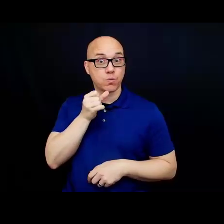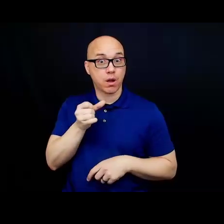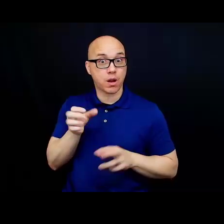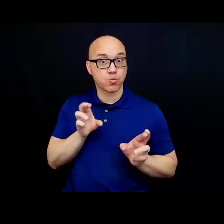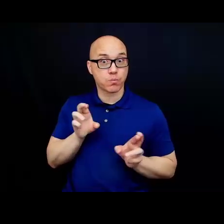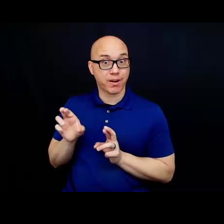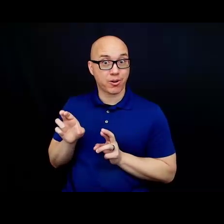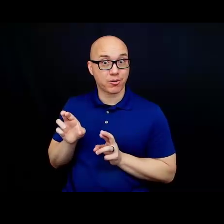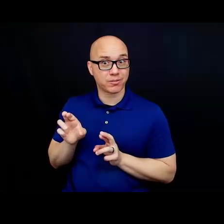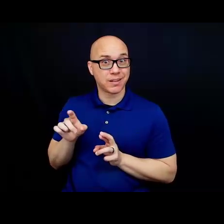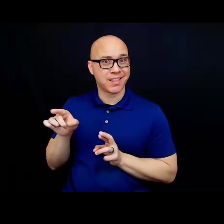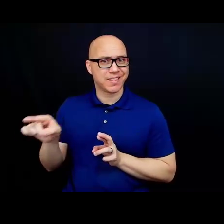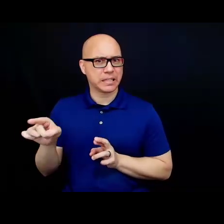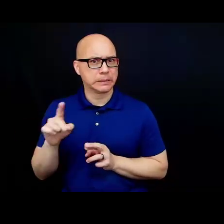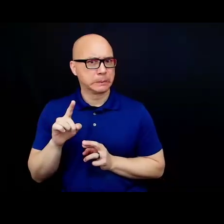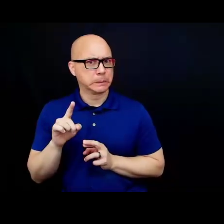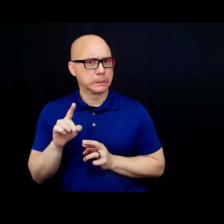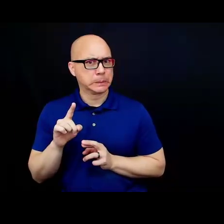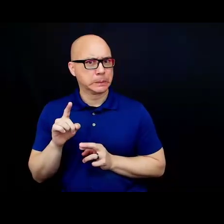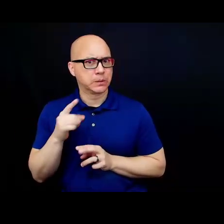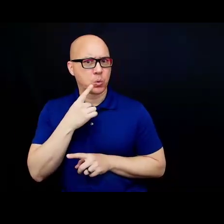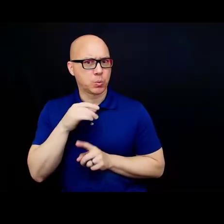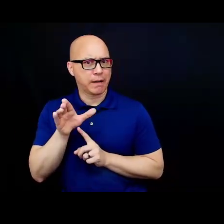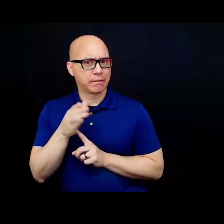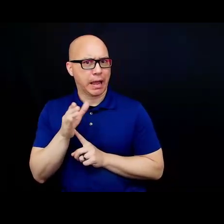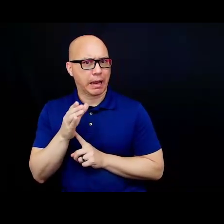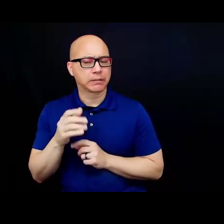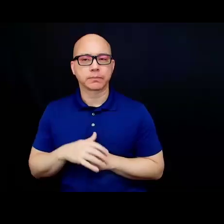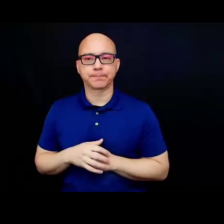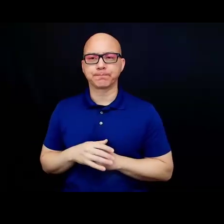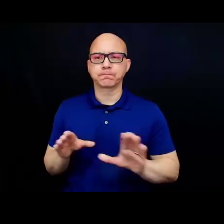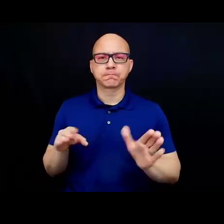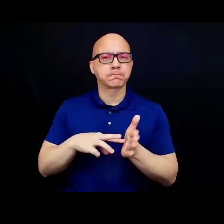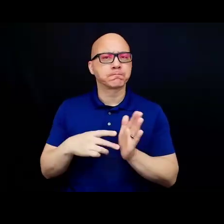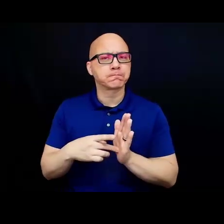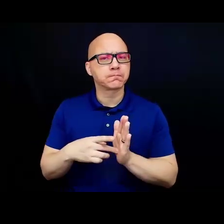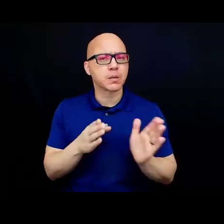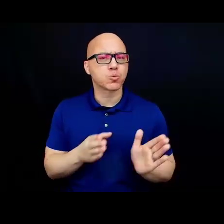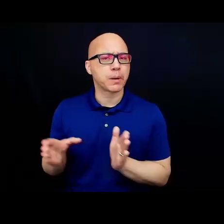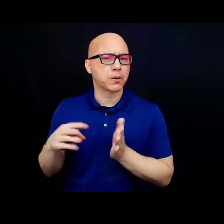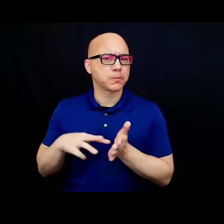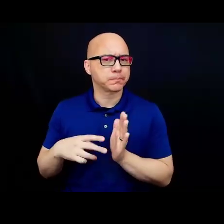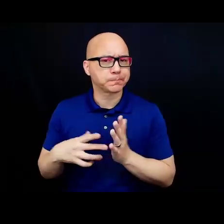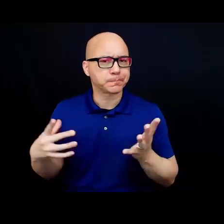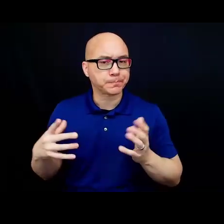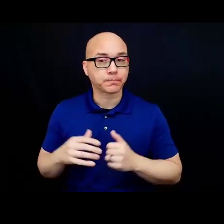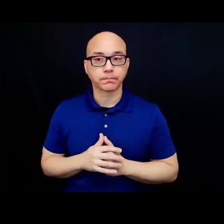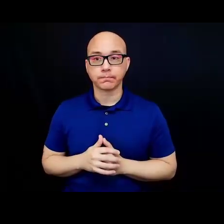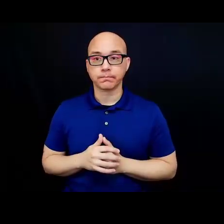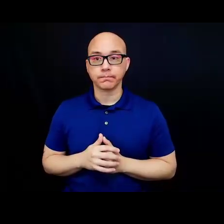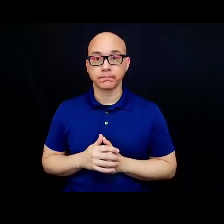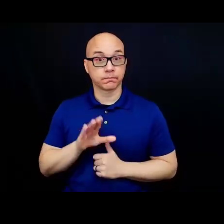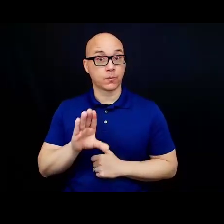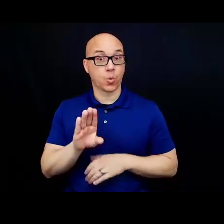raise a red flag. So what do I mean being prepared? Let's take a look at that. Is your business in